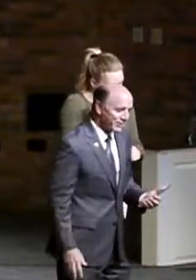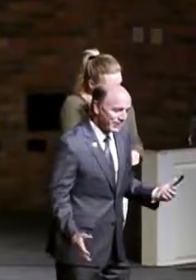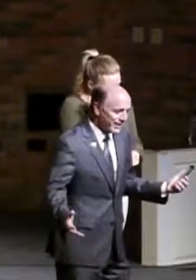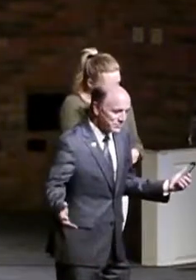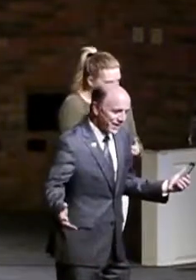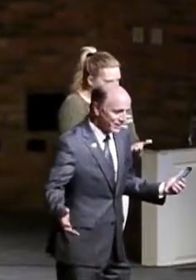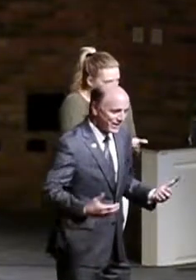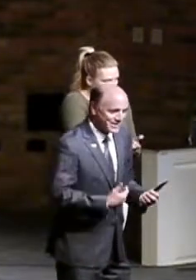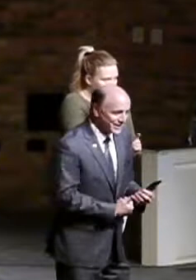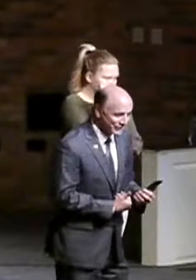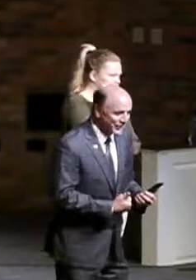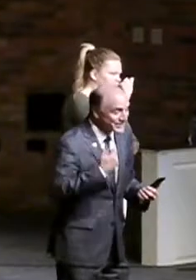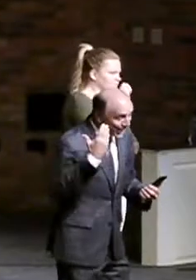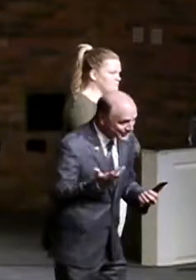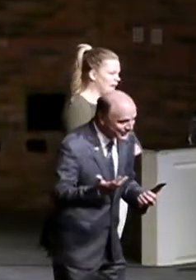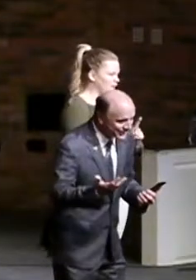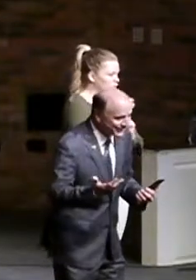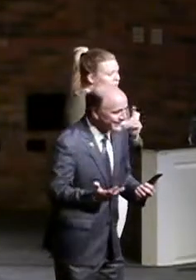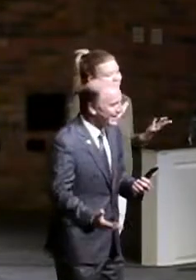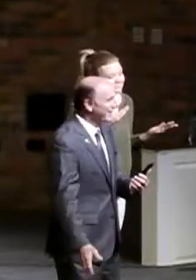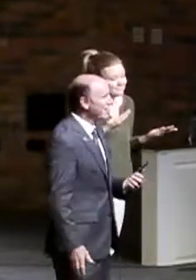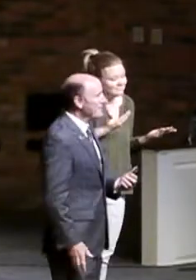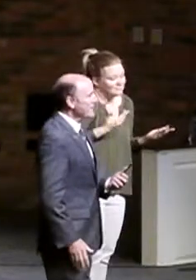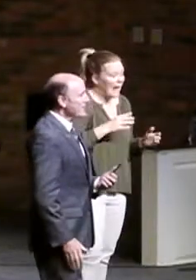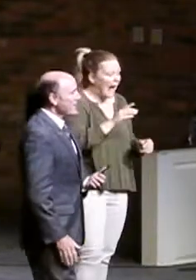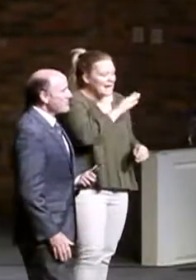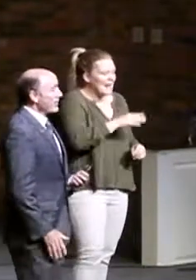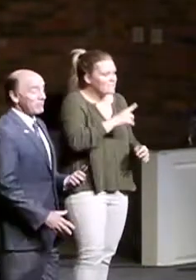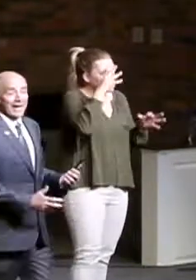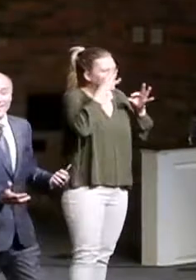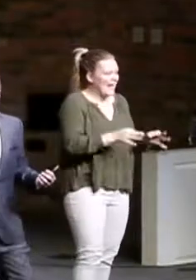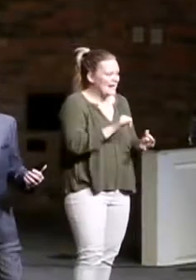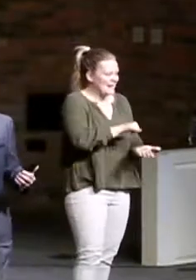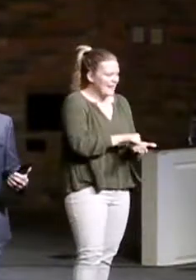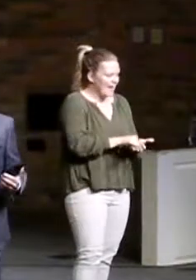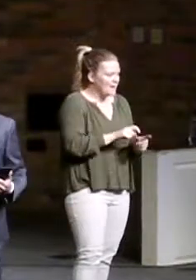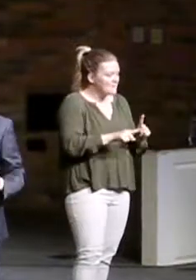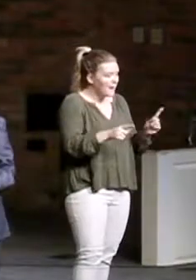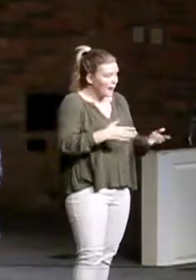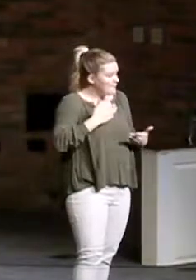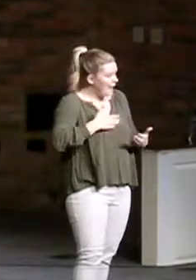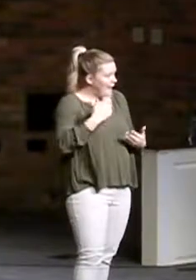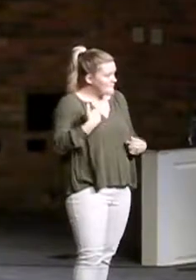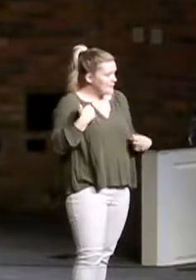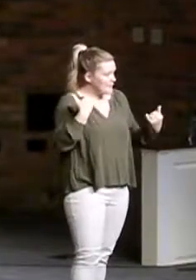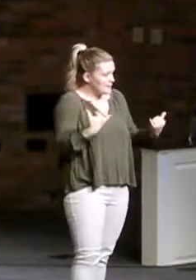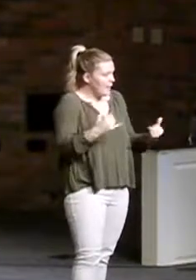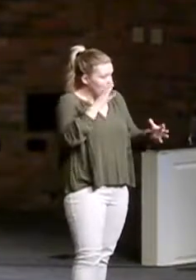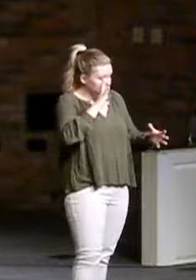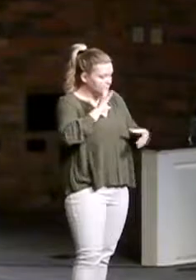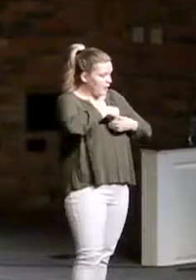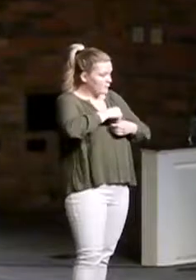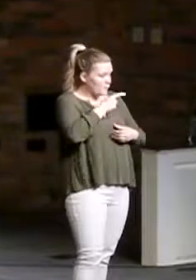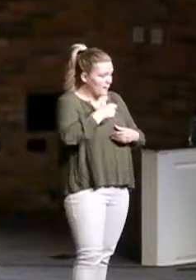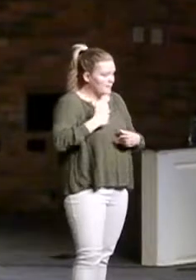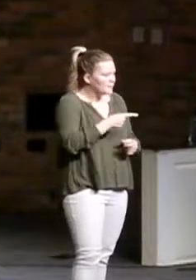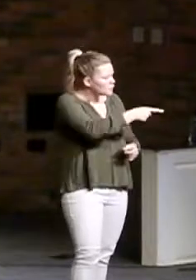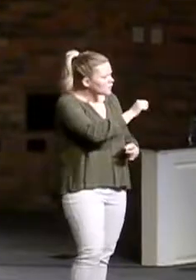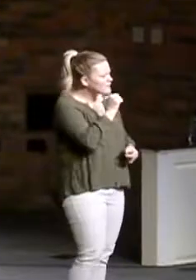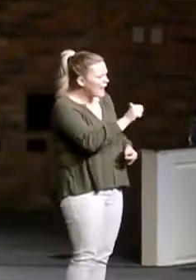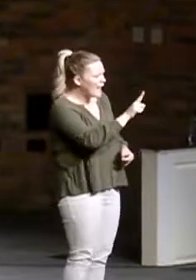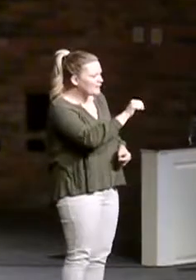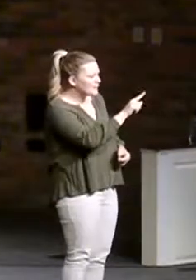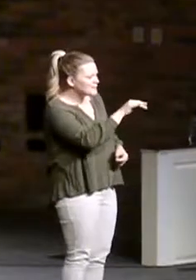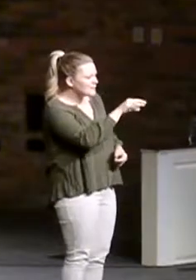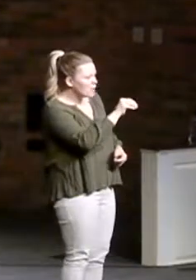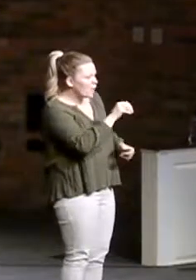push back on my Hispanic past. I never consciously thought that, but I'm glad that I have. It's part of who I am. People say, well, you're not Latino enough. I say,